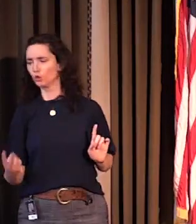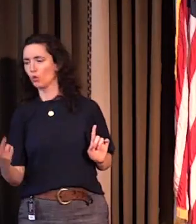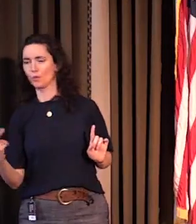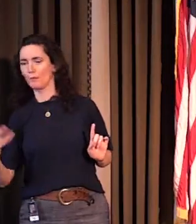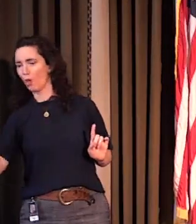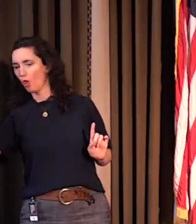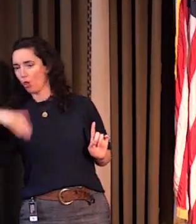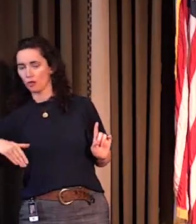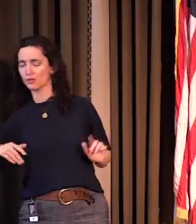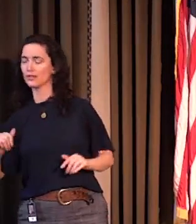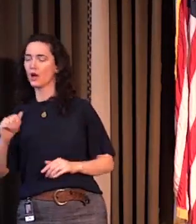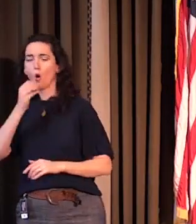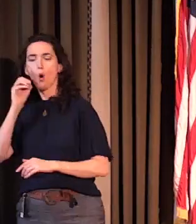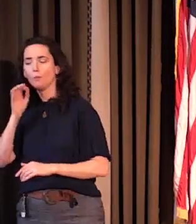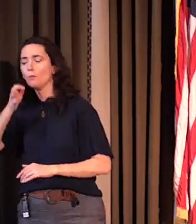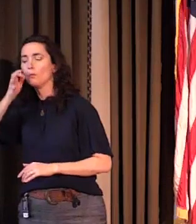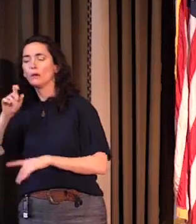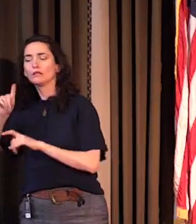testing information is not